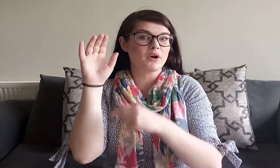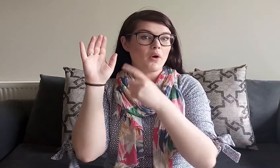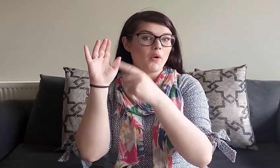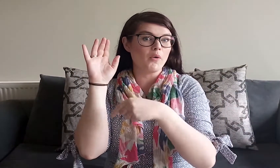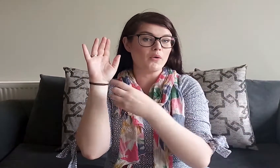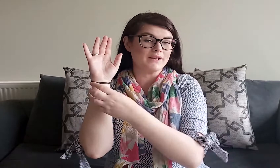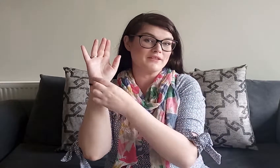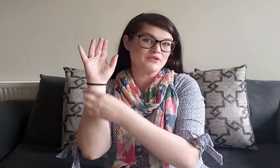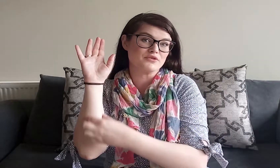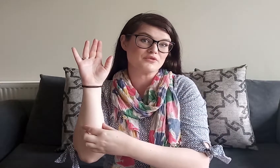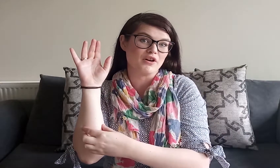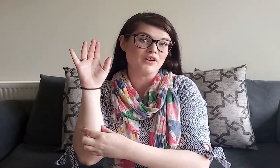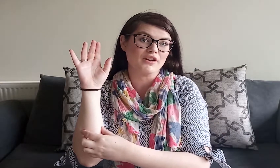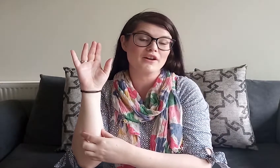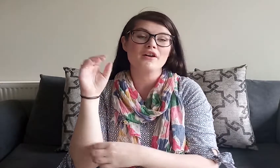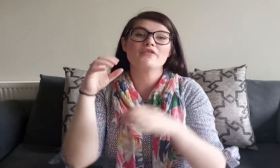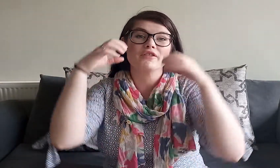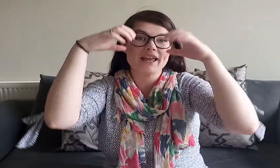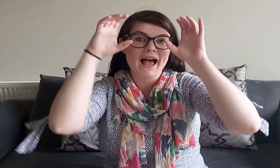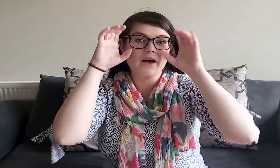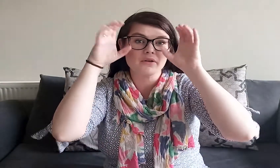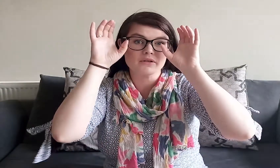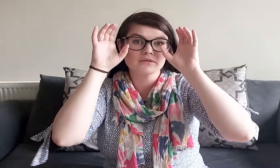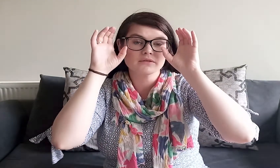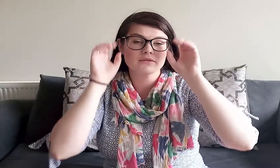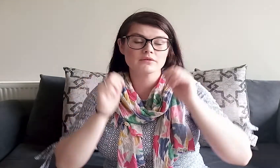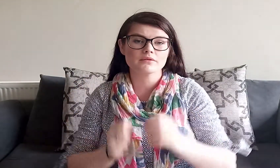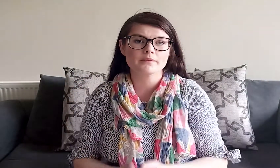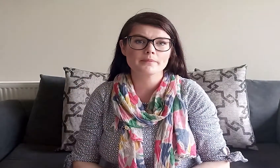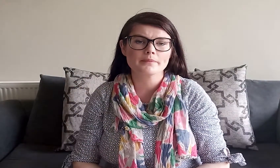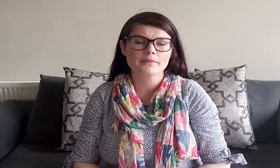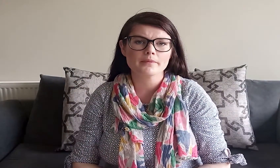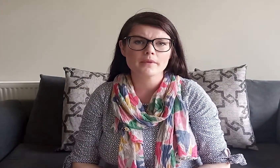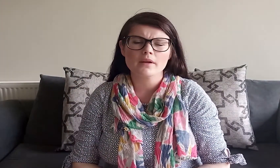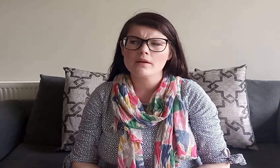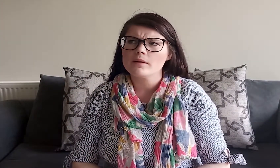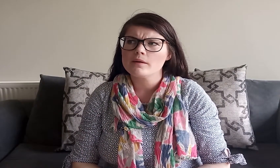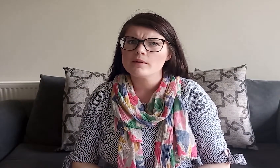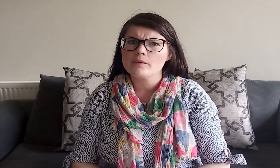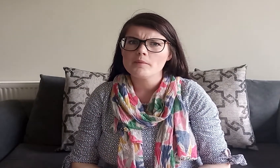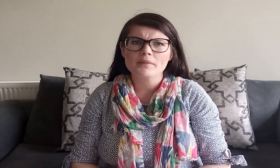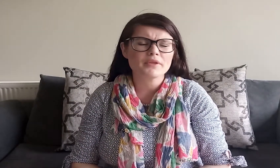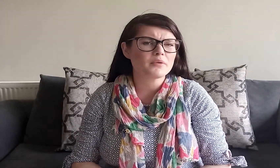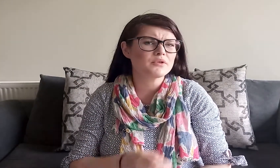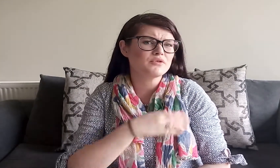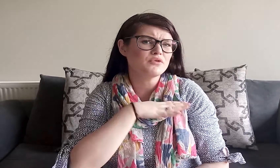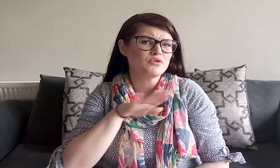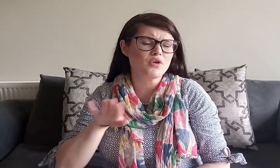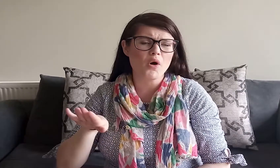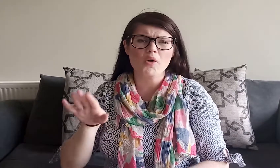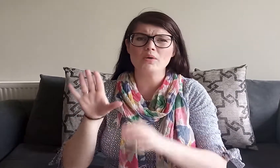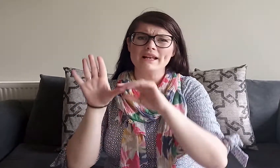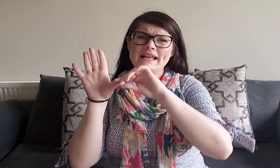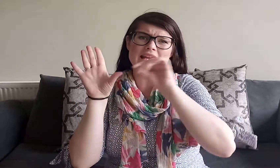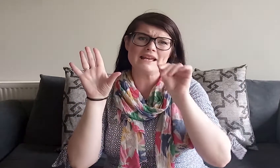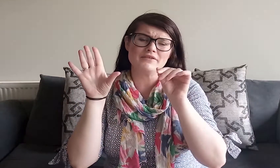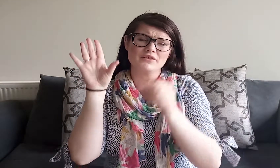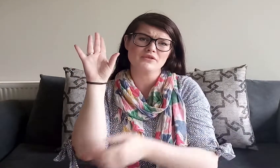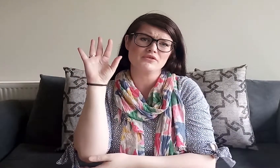hole in the trunk for the owl. But there was no leaves on the